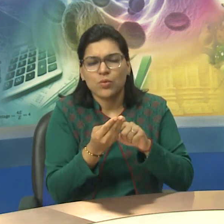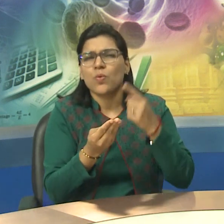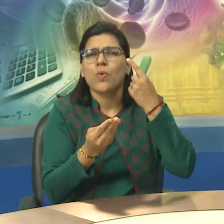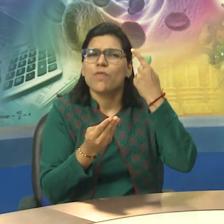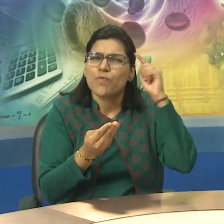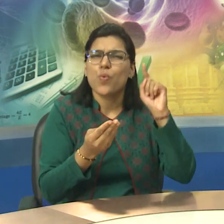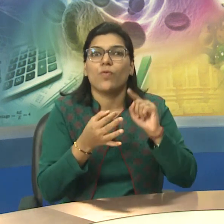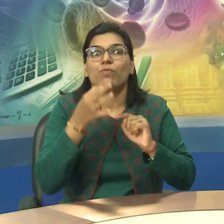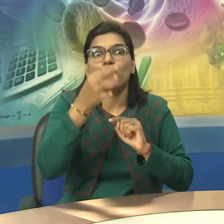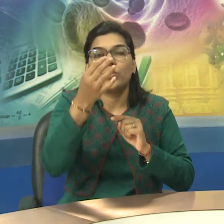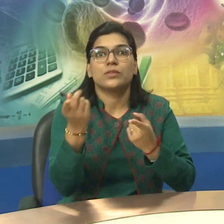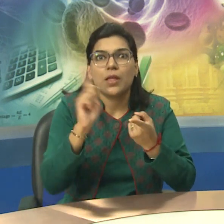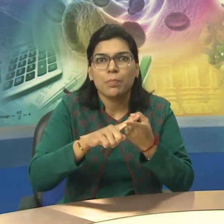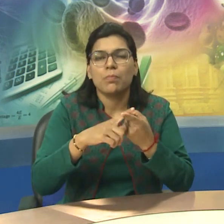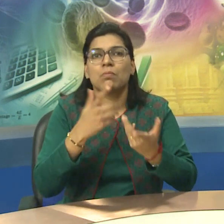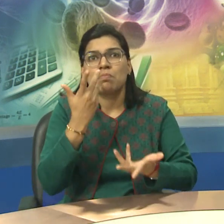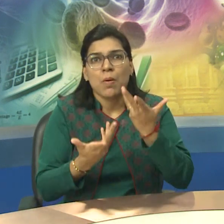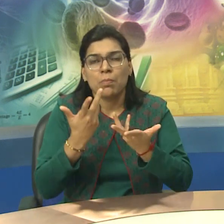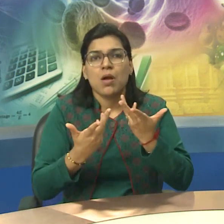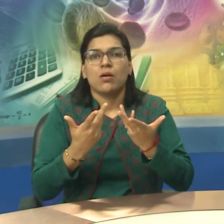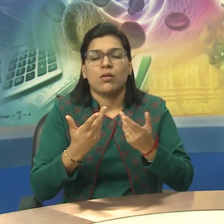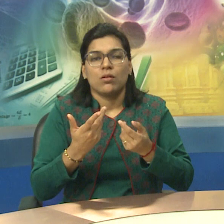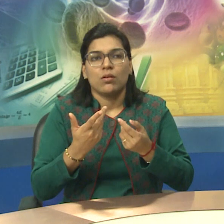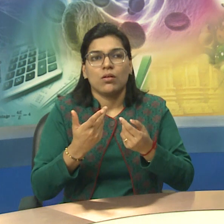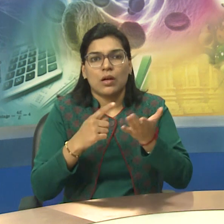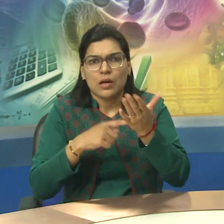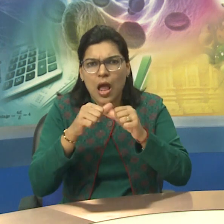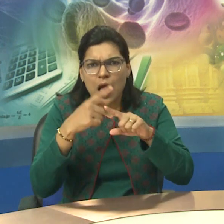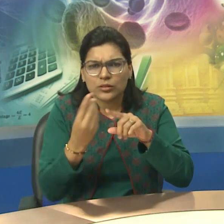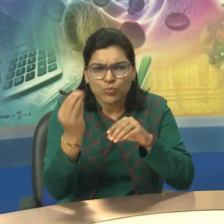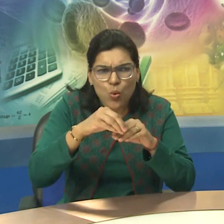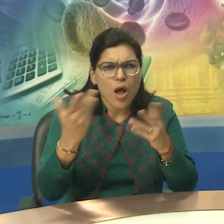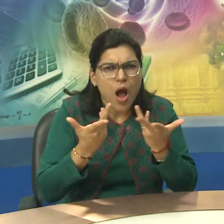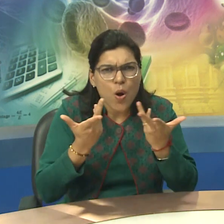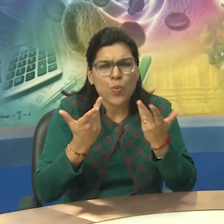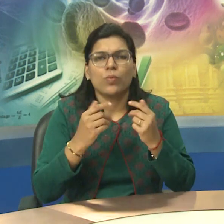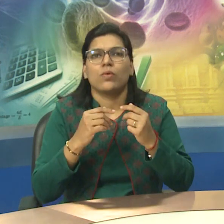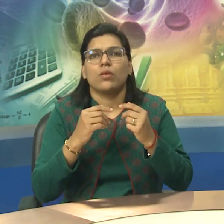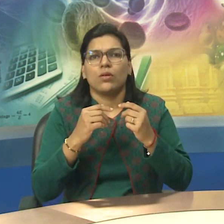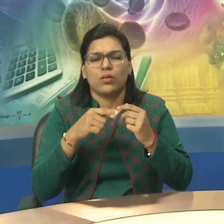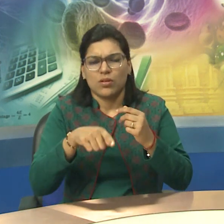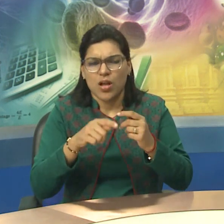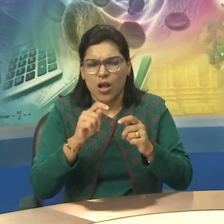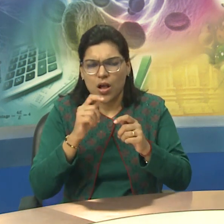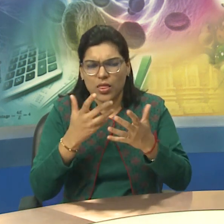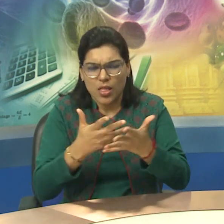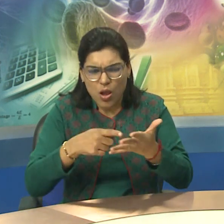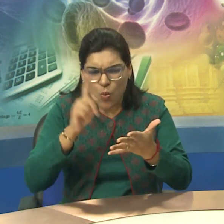any market, you must take your bill after the purchase of certain items or things